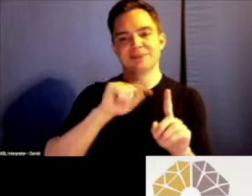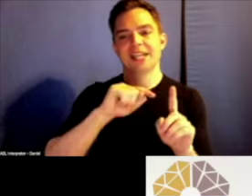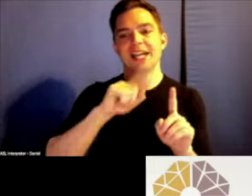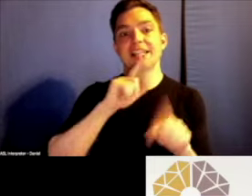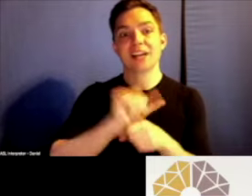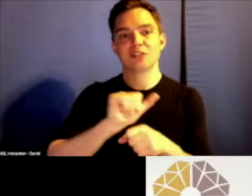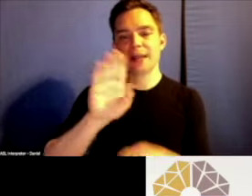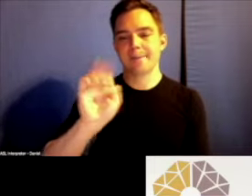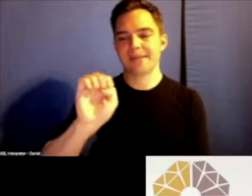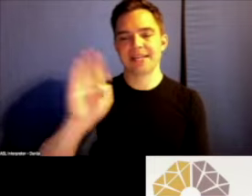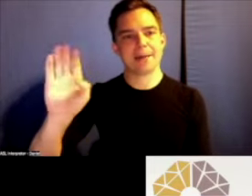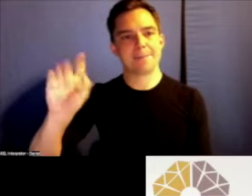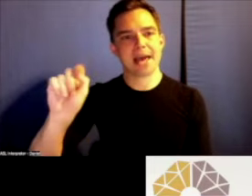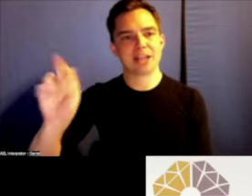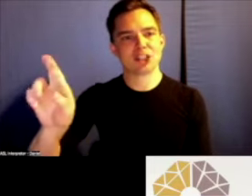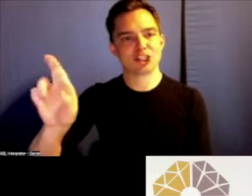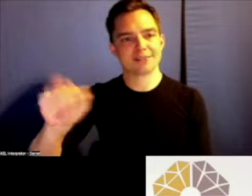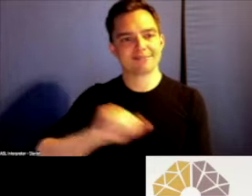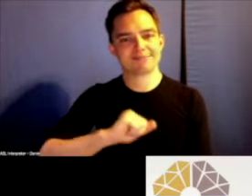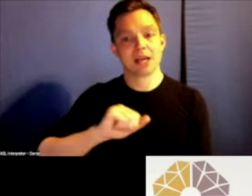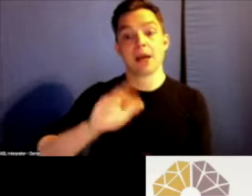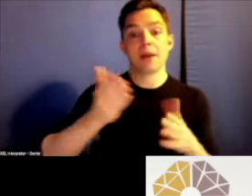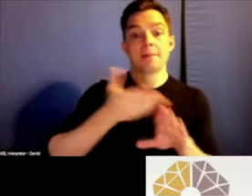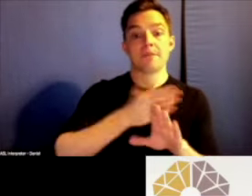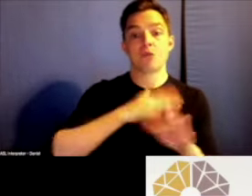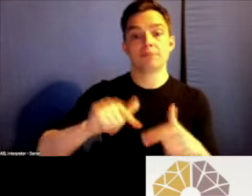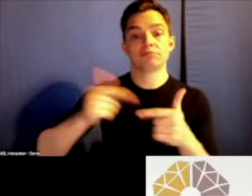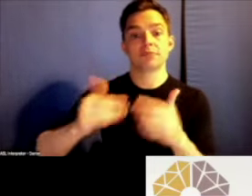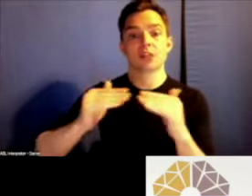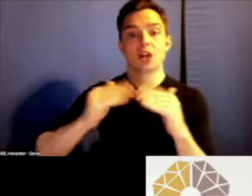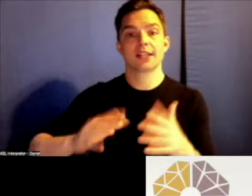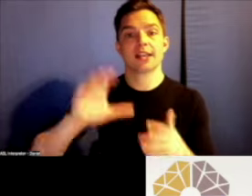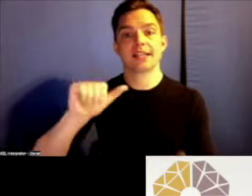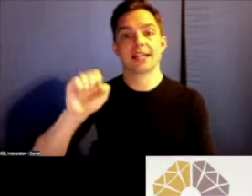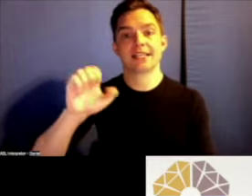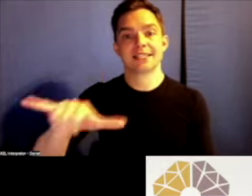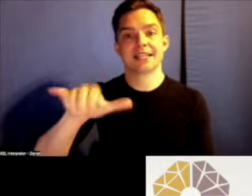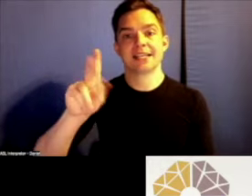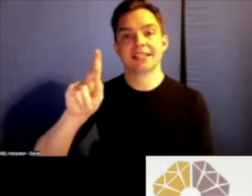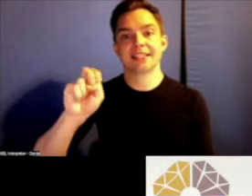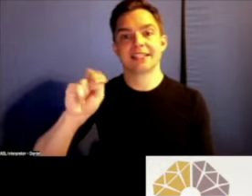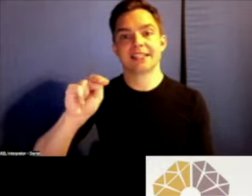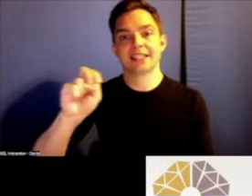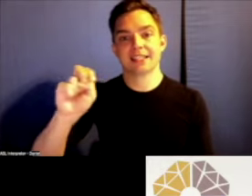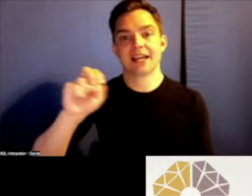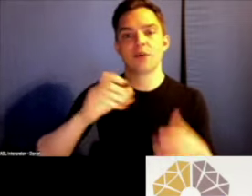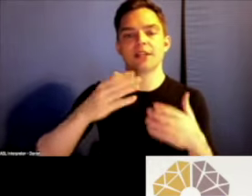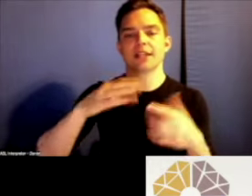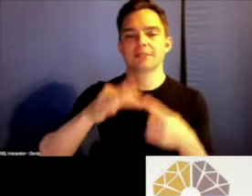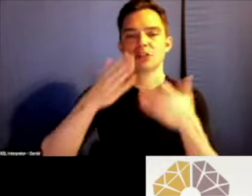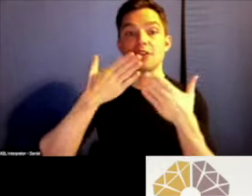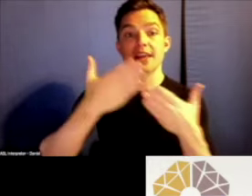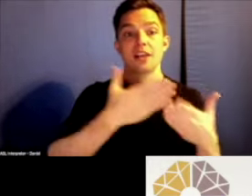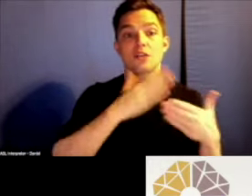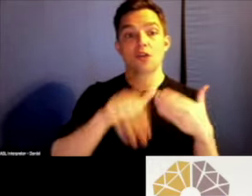be better. Before I turn the floor over to my colleague, Casey Keene, I would like to say a special thank you to all